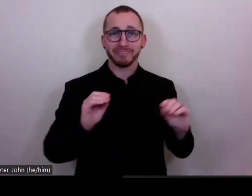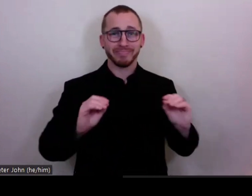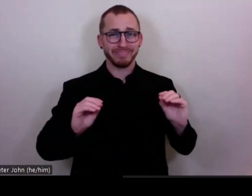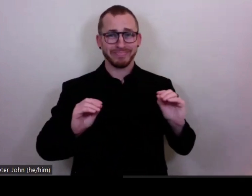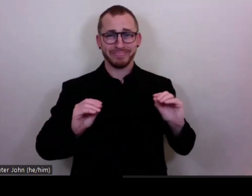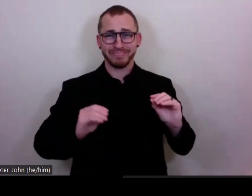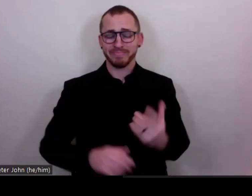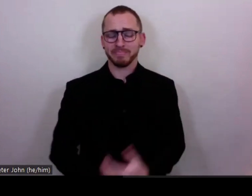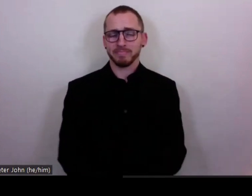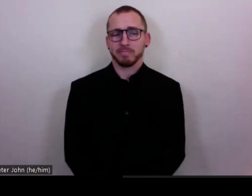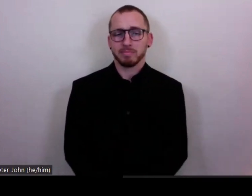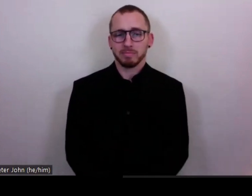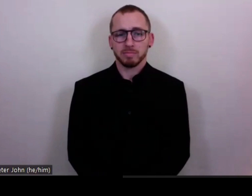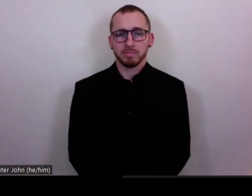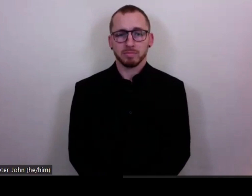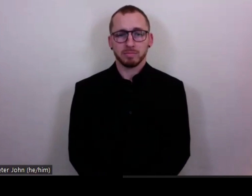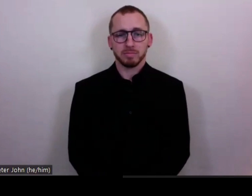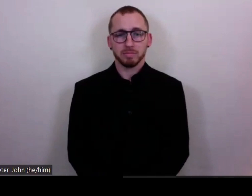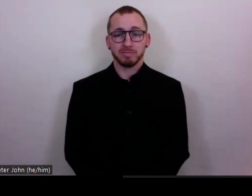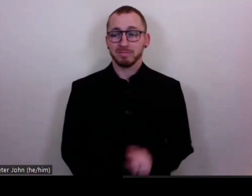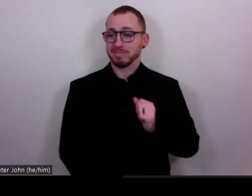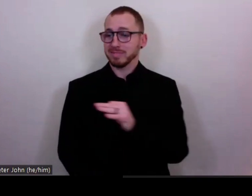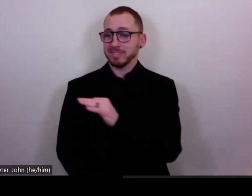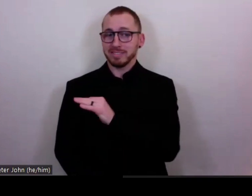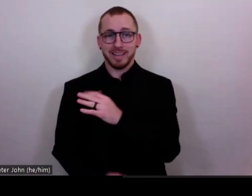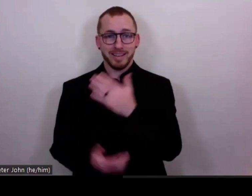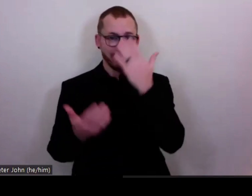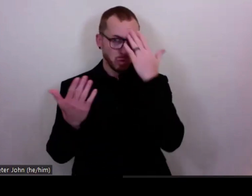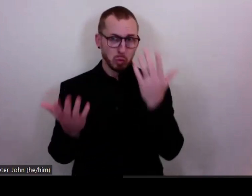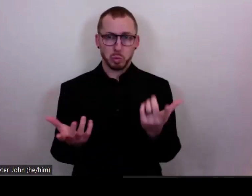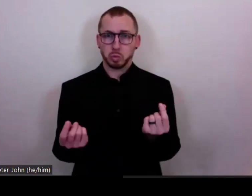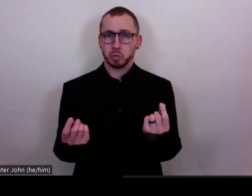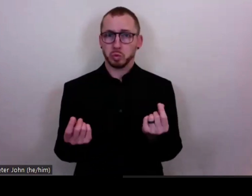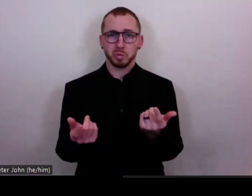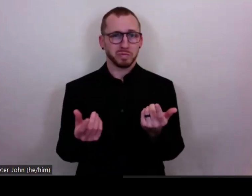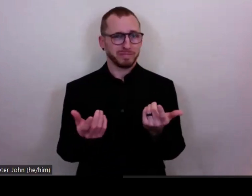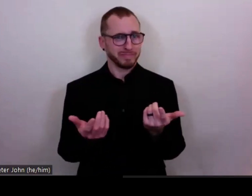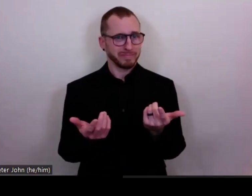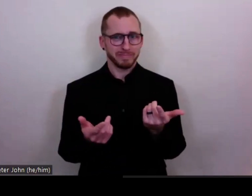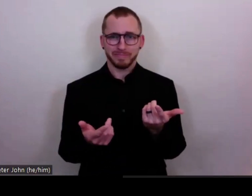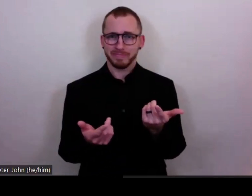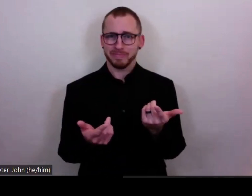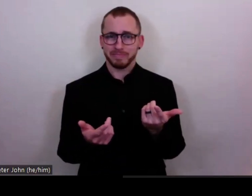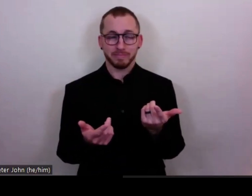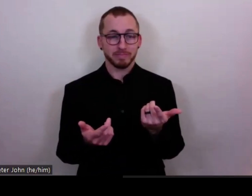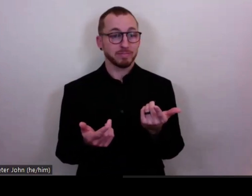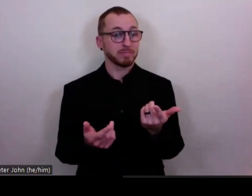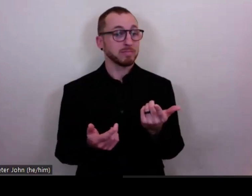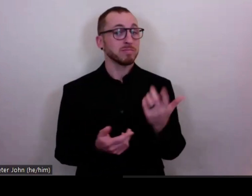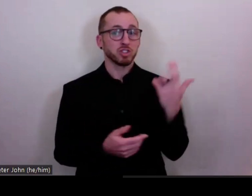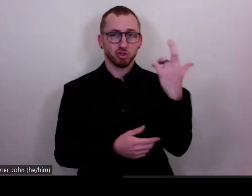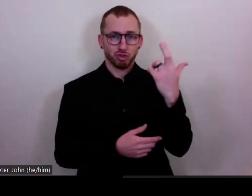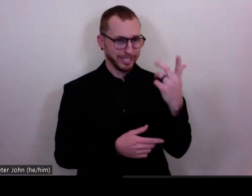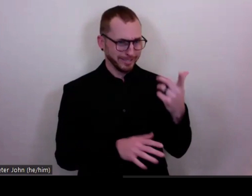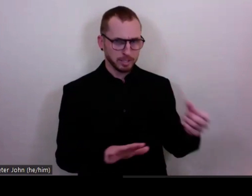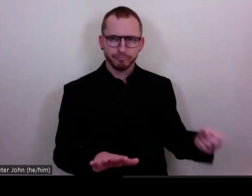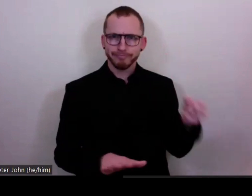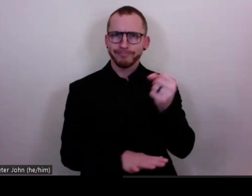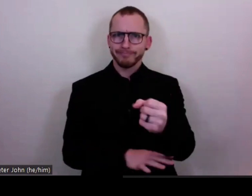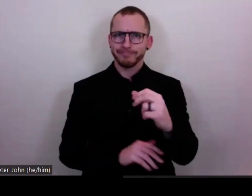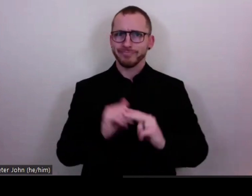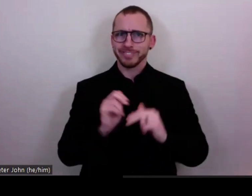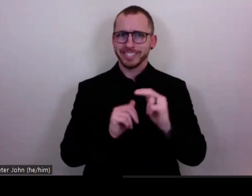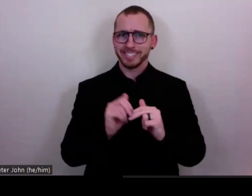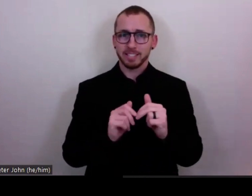are hard-pressed to identify the antecedents that brought them to the facility and caused them to have